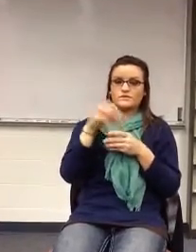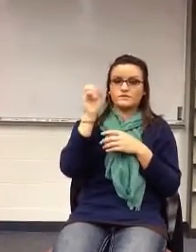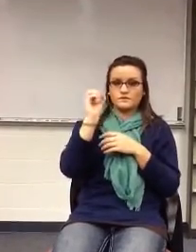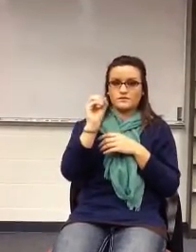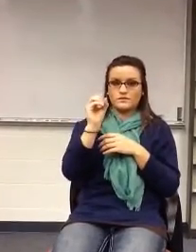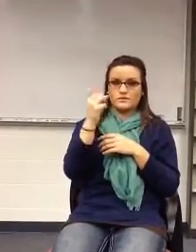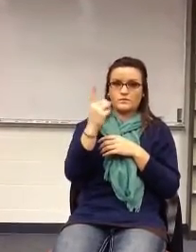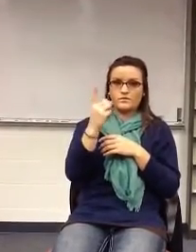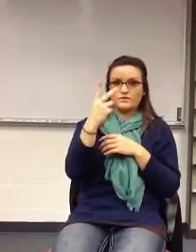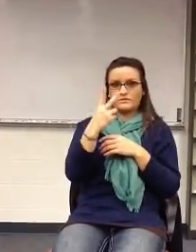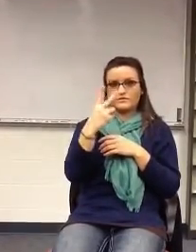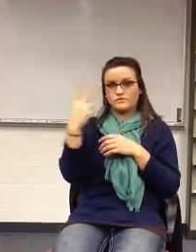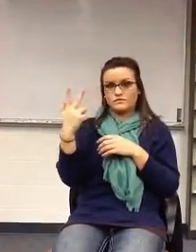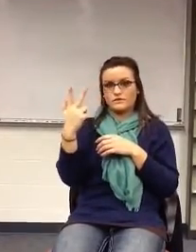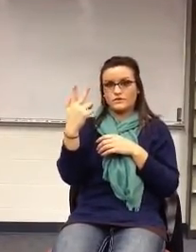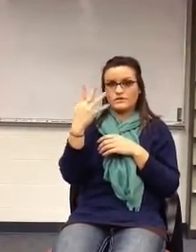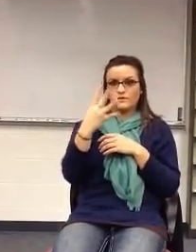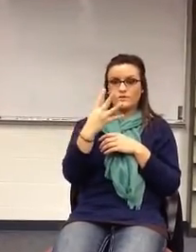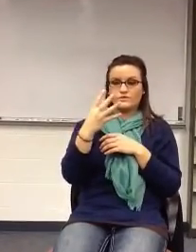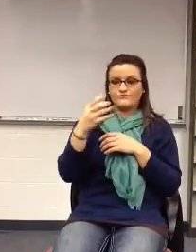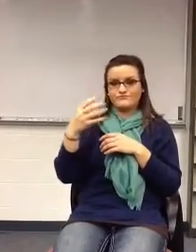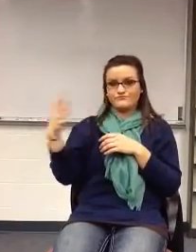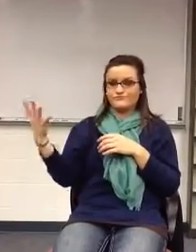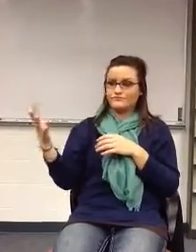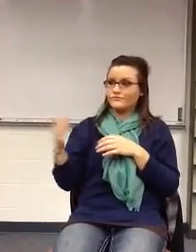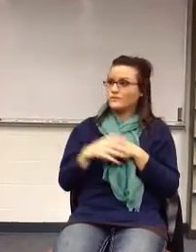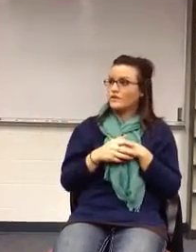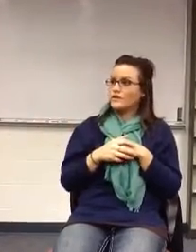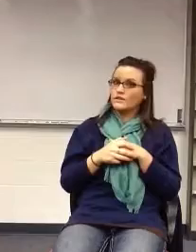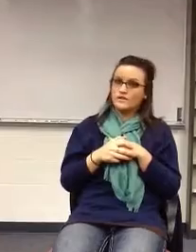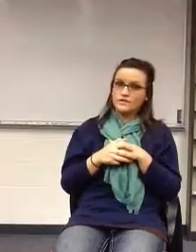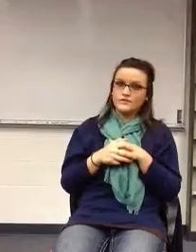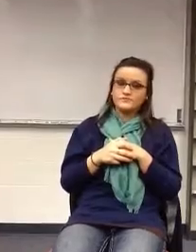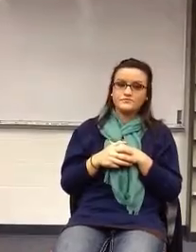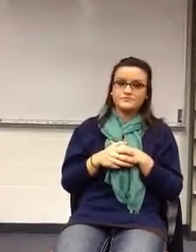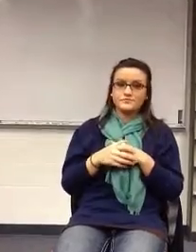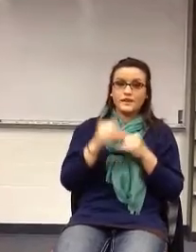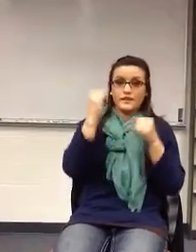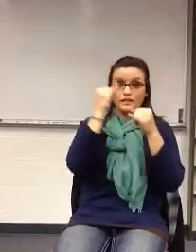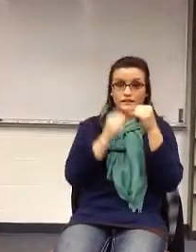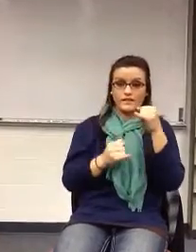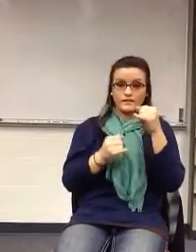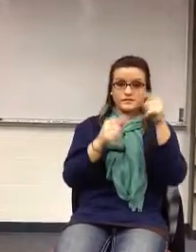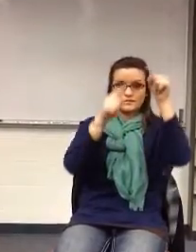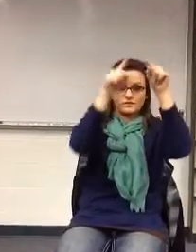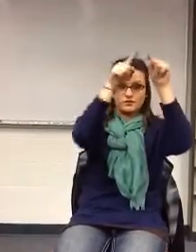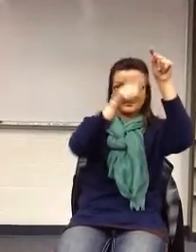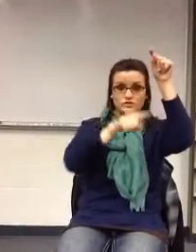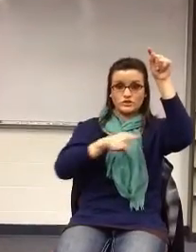2, 3, and 4. The last subset, the largest box,